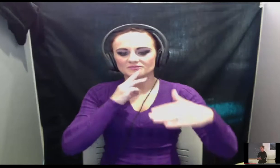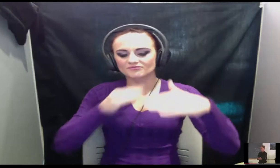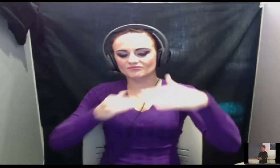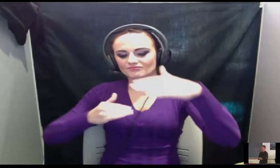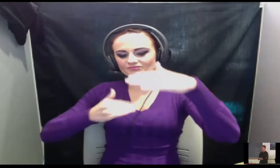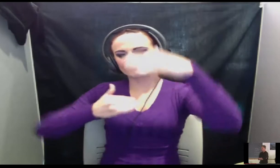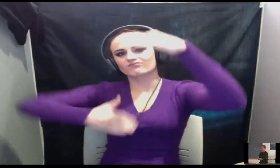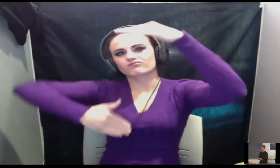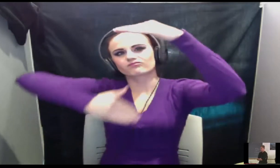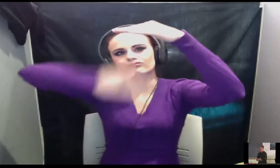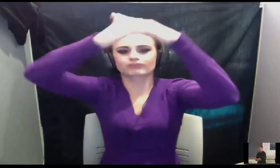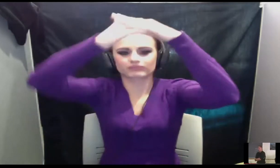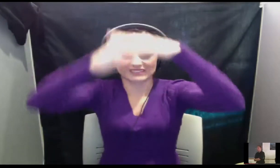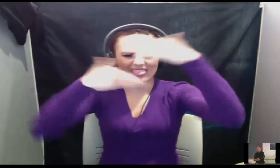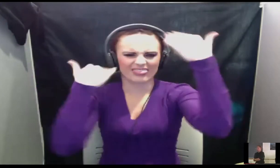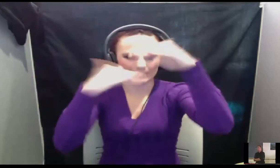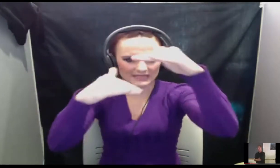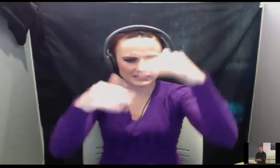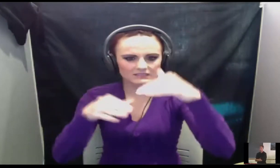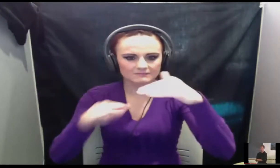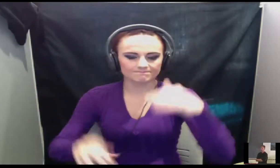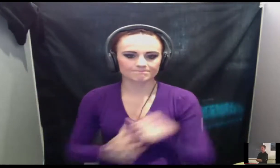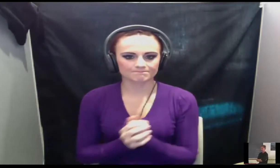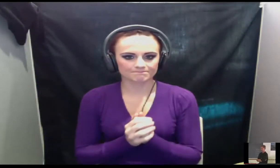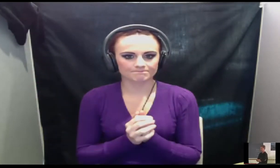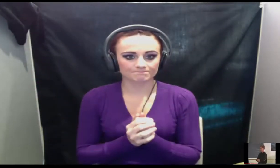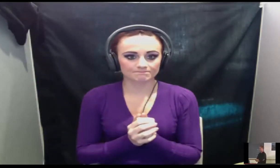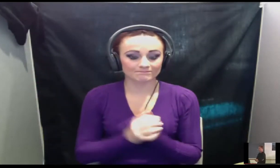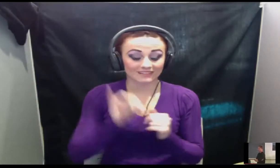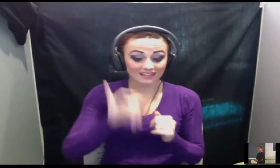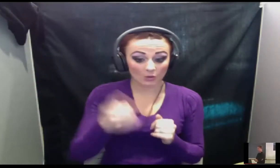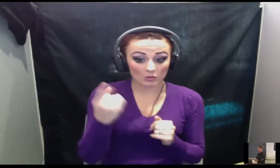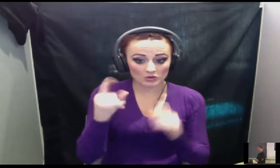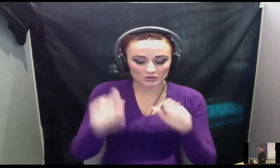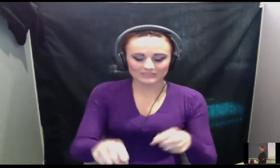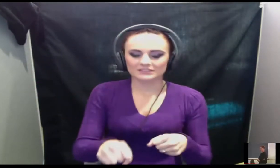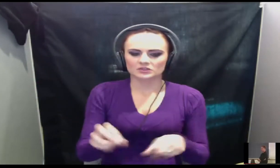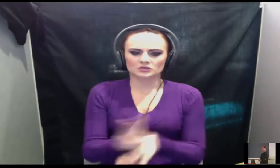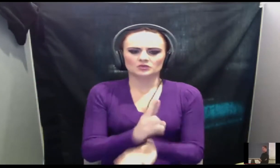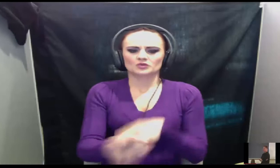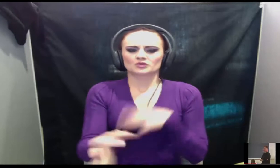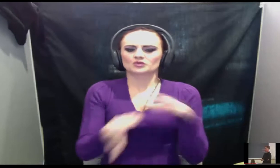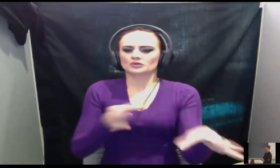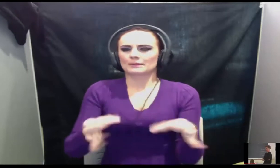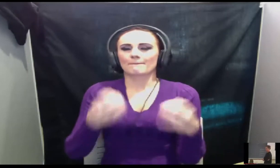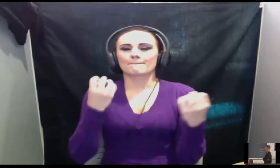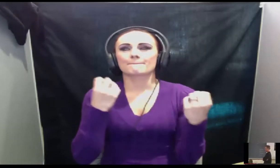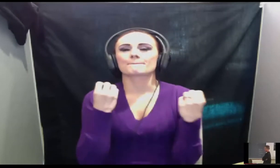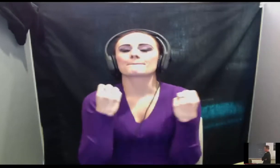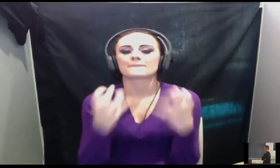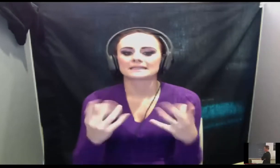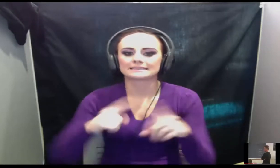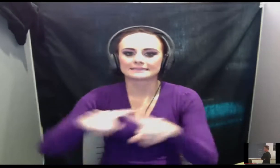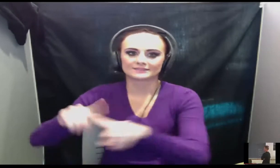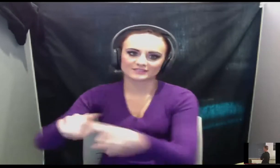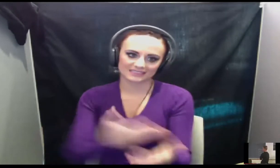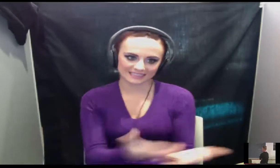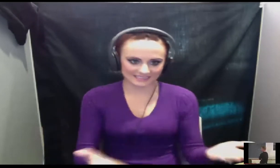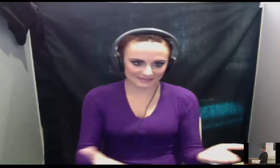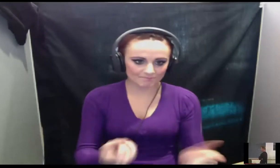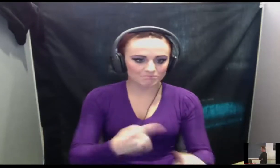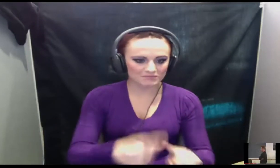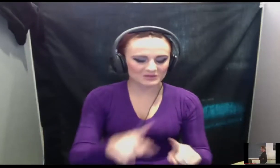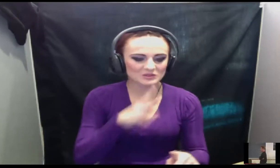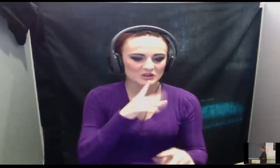This one, you can use saturated to describe a great deal of things. The one we're looking at is the atmosphere. The air in the